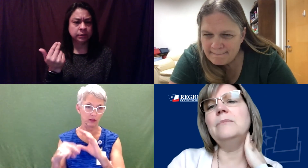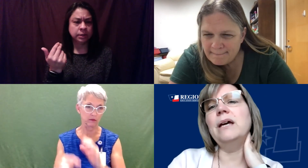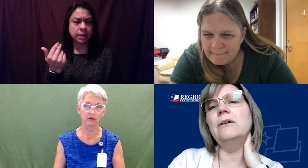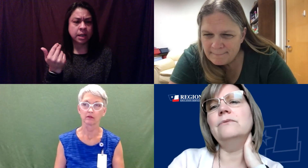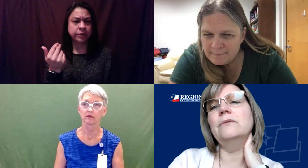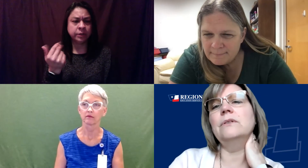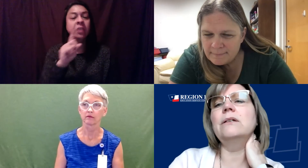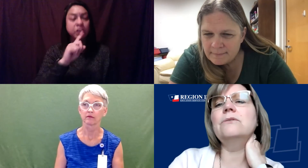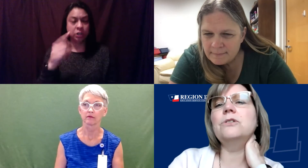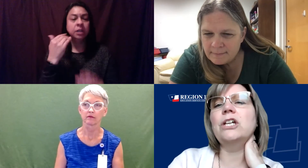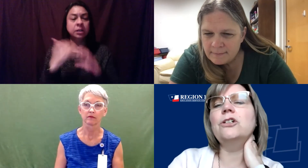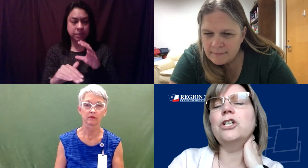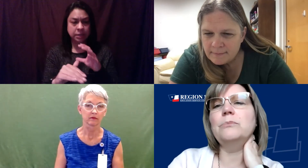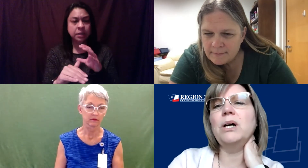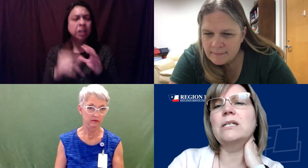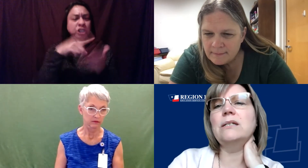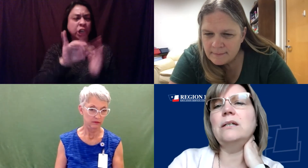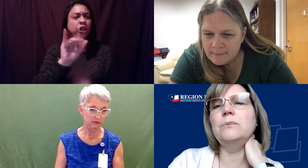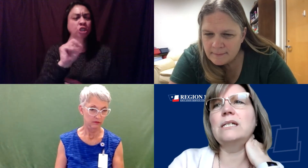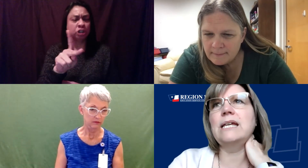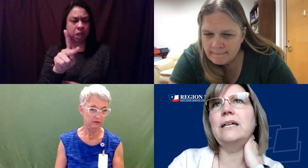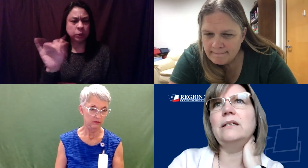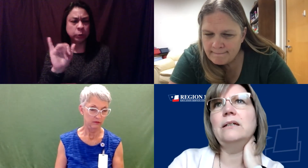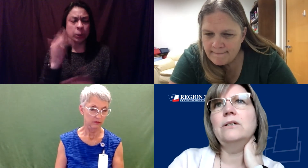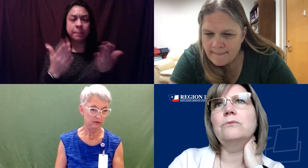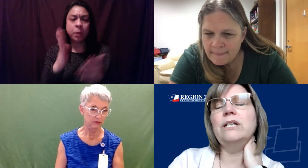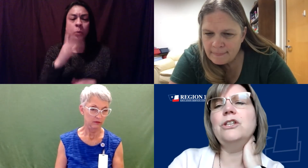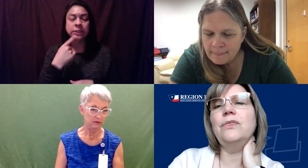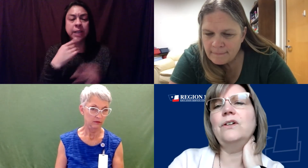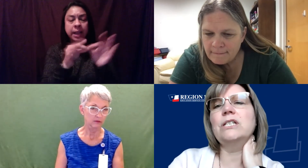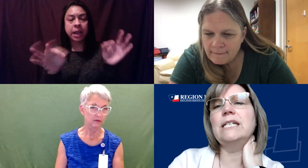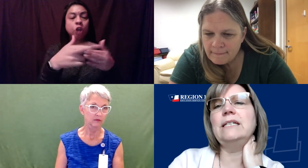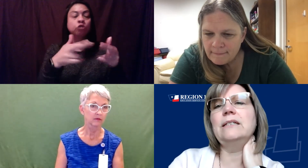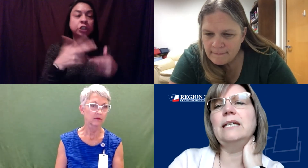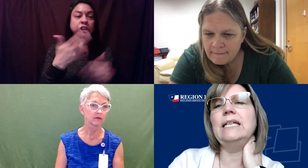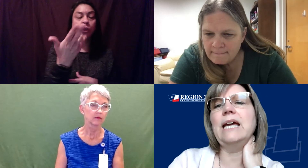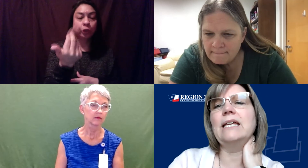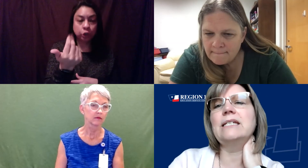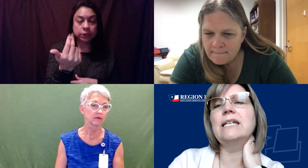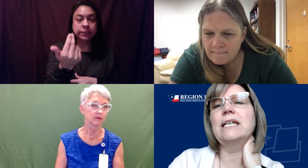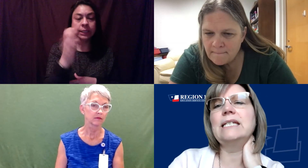There's an email, check your junk box. It will say Region